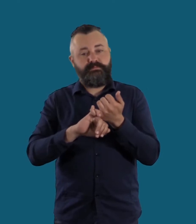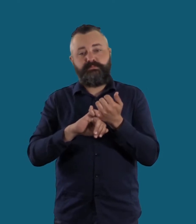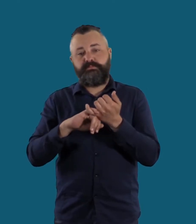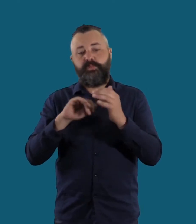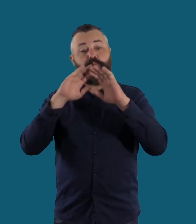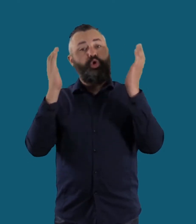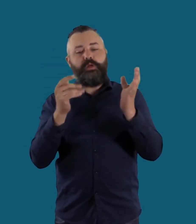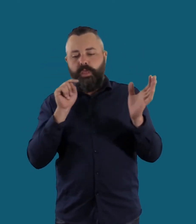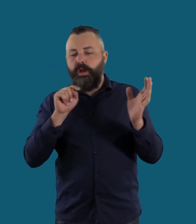deaths worldwide.